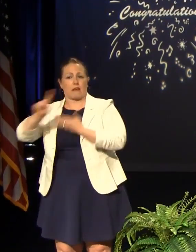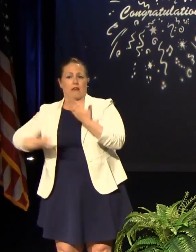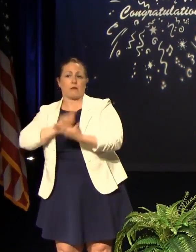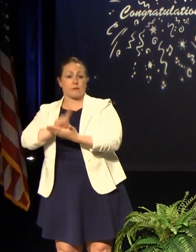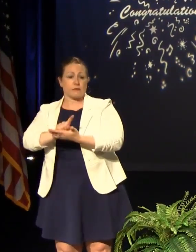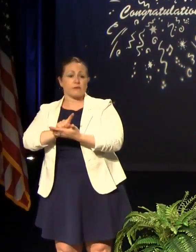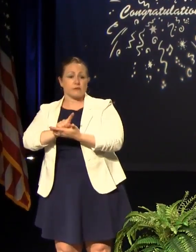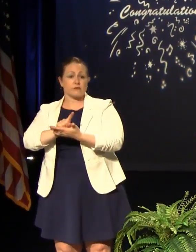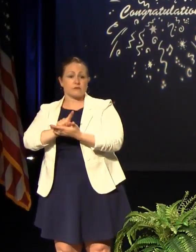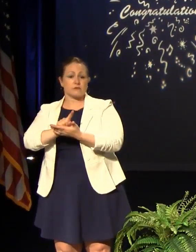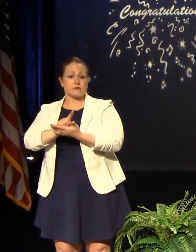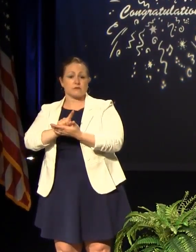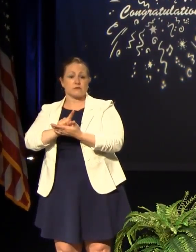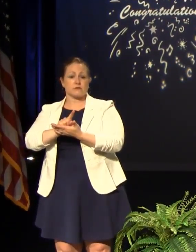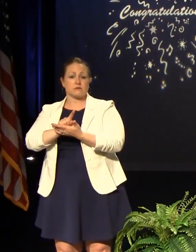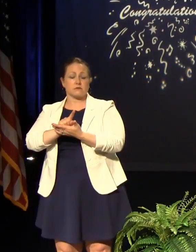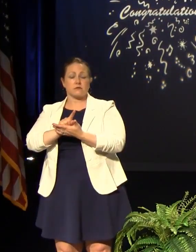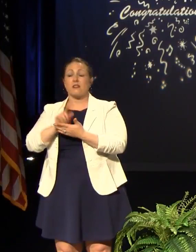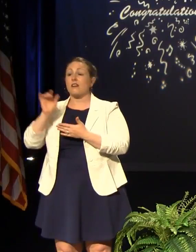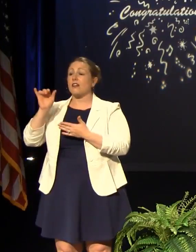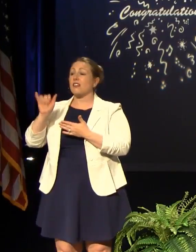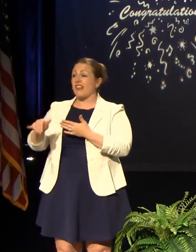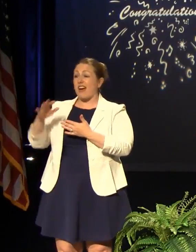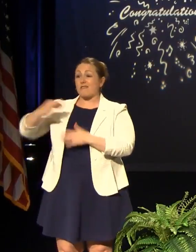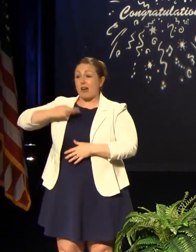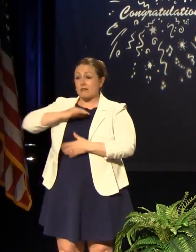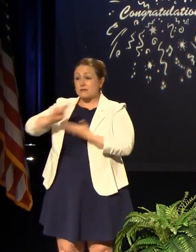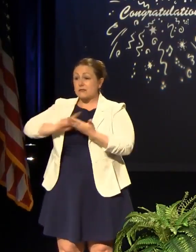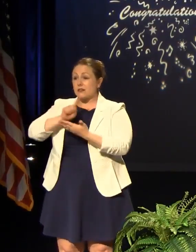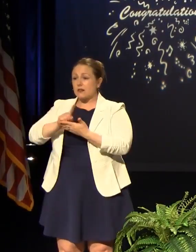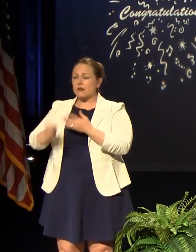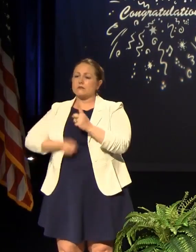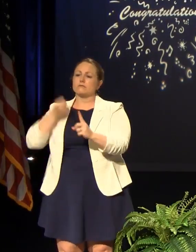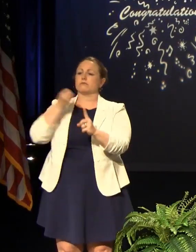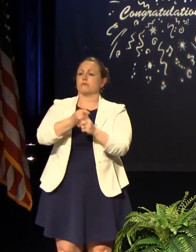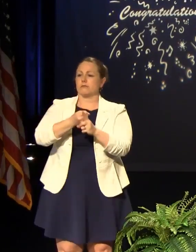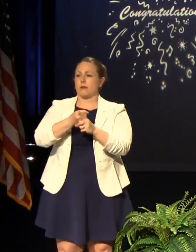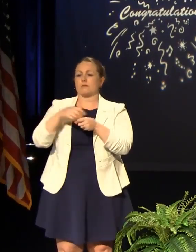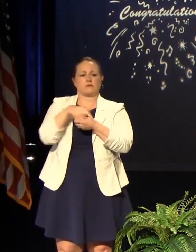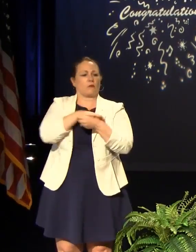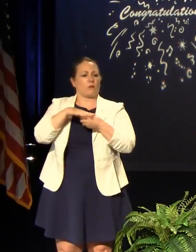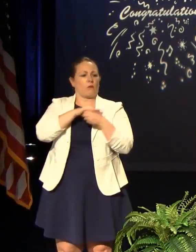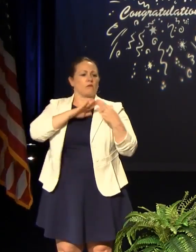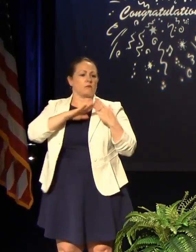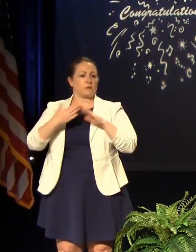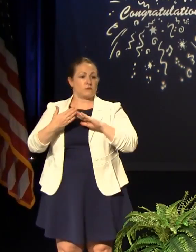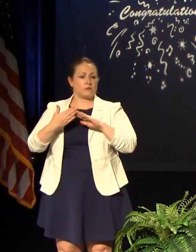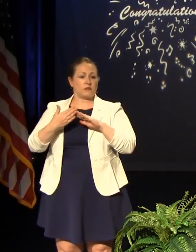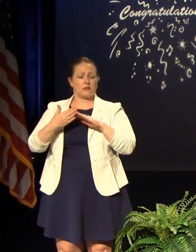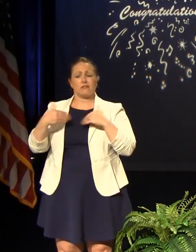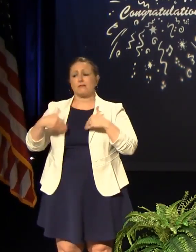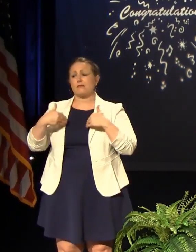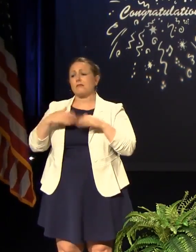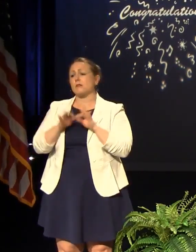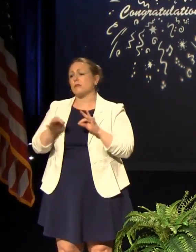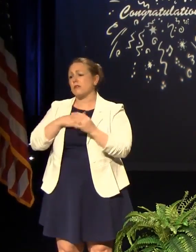This, too, is making a positive impact on our community, and it's worthy of recognition.